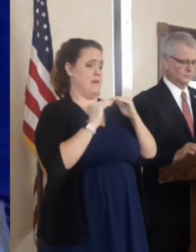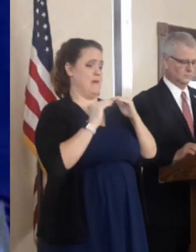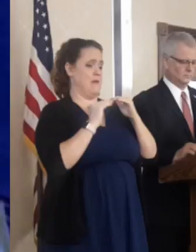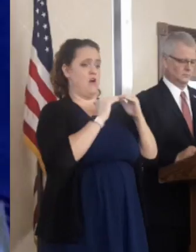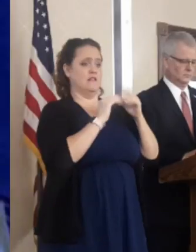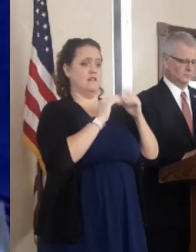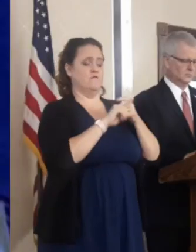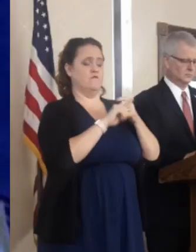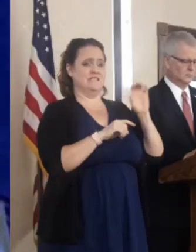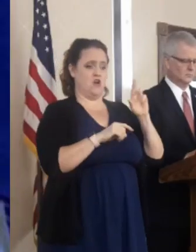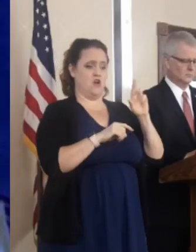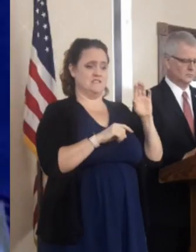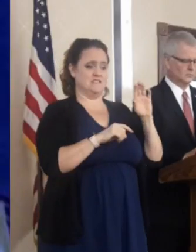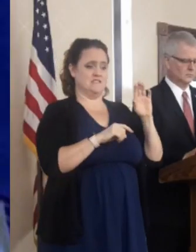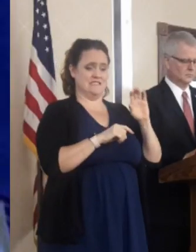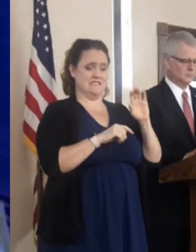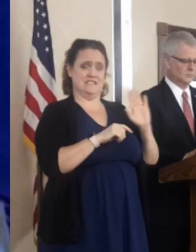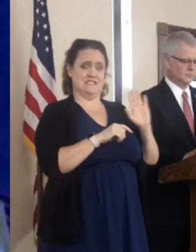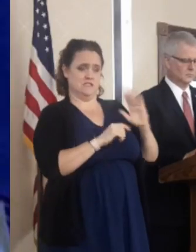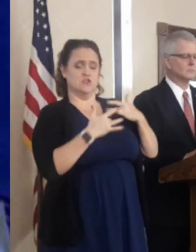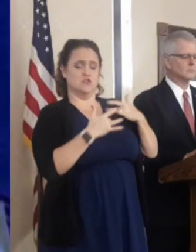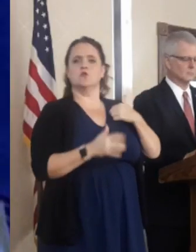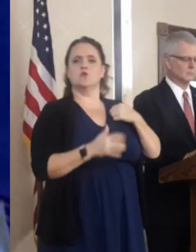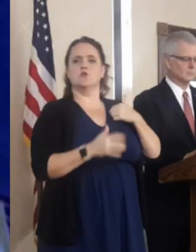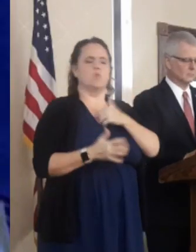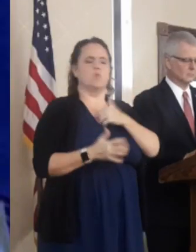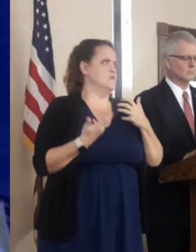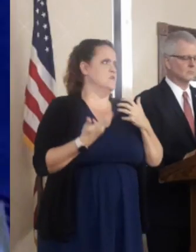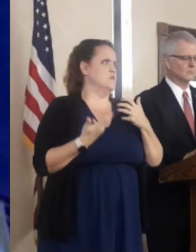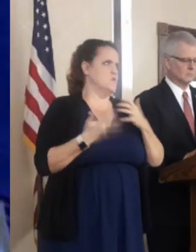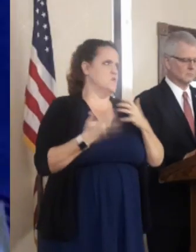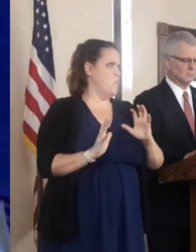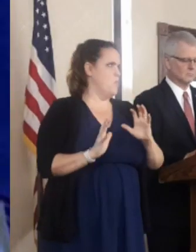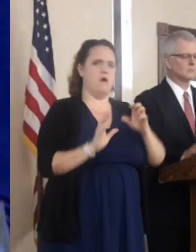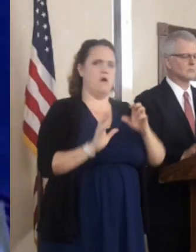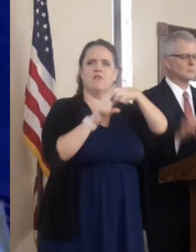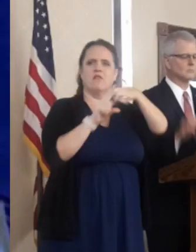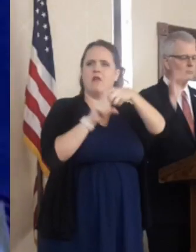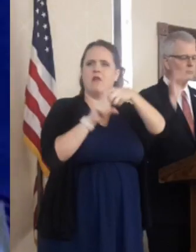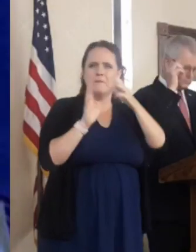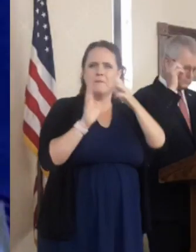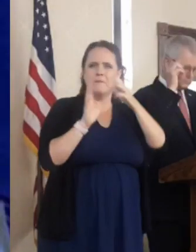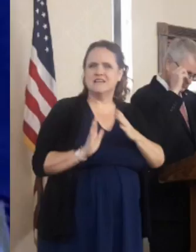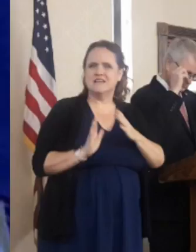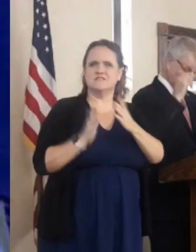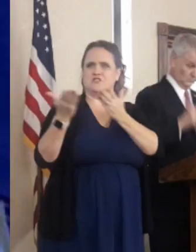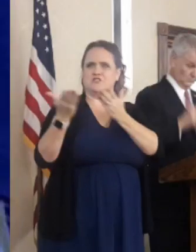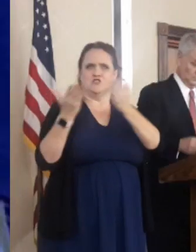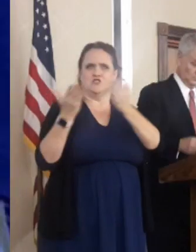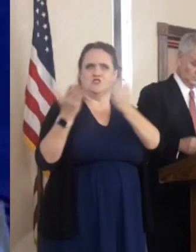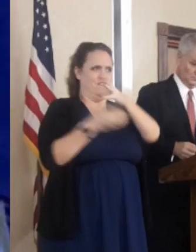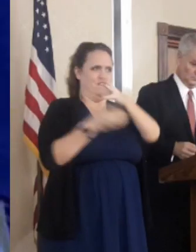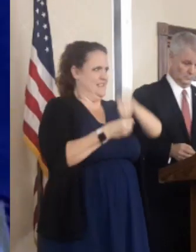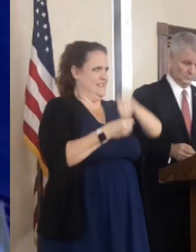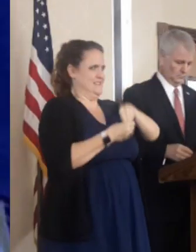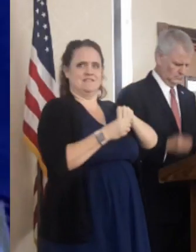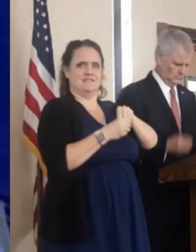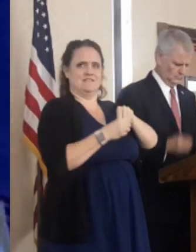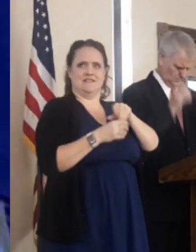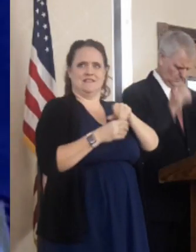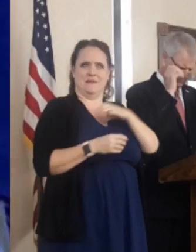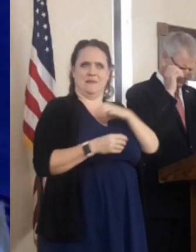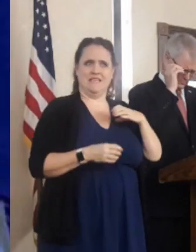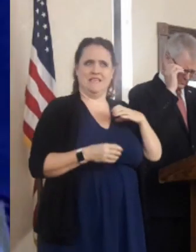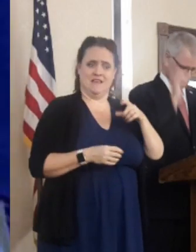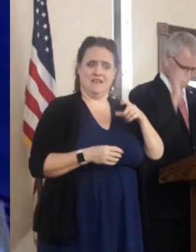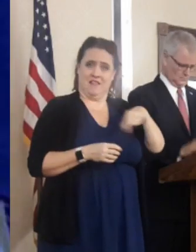concern, we also don't want paid lobbyists serving on our internal committee. Hence, they might